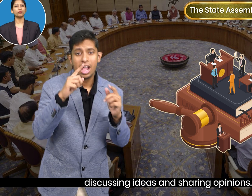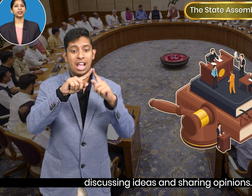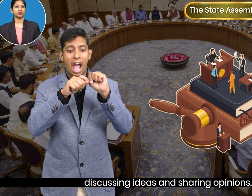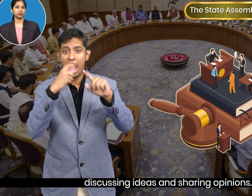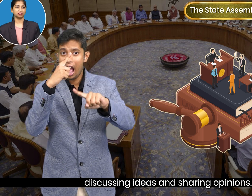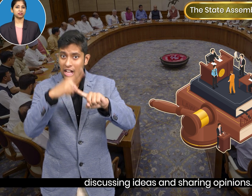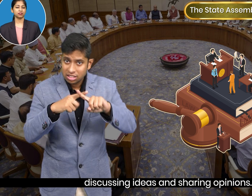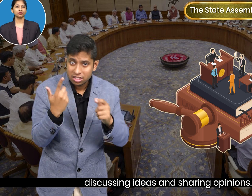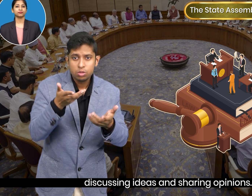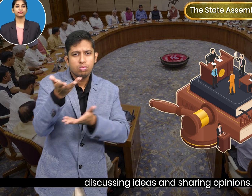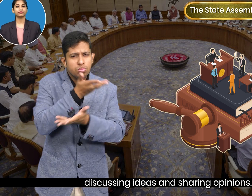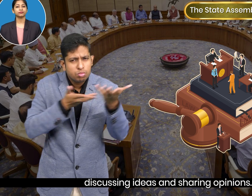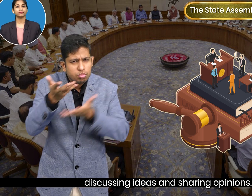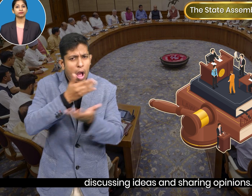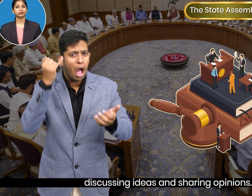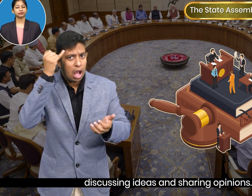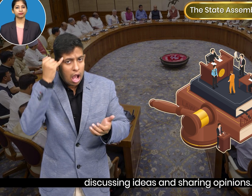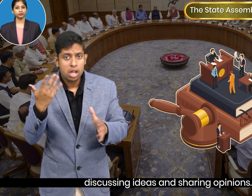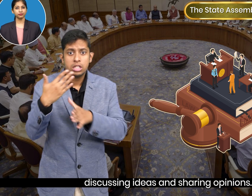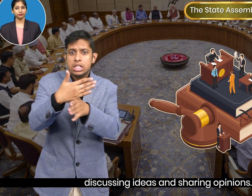sharing opinions.